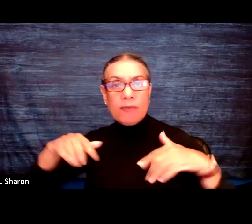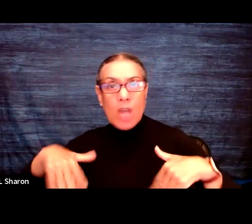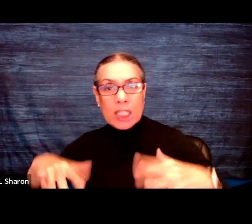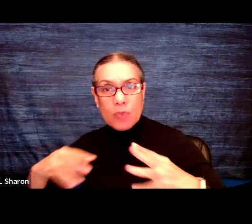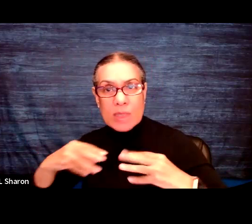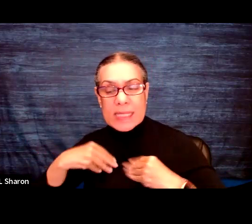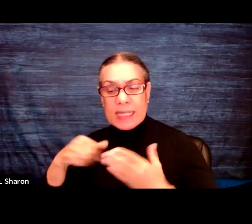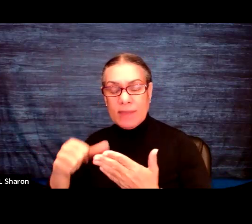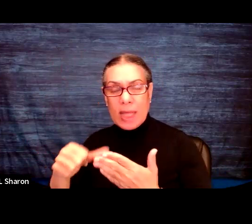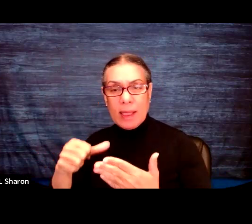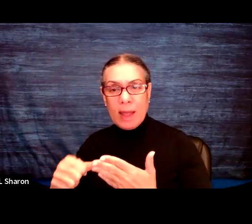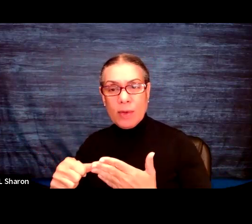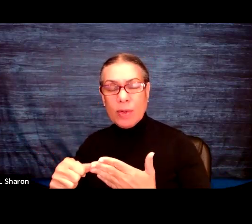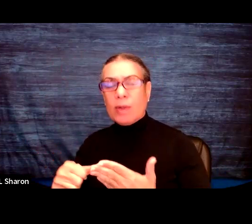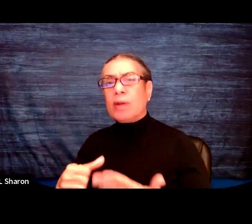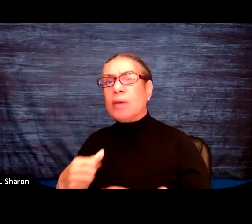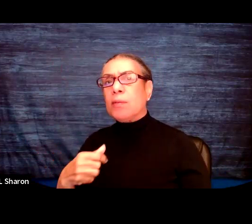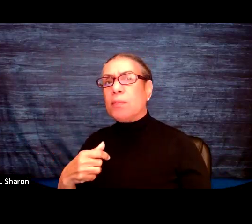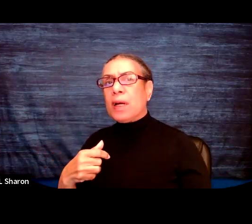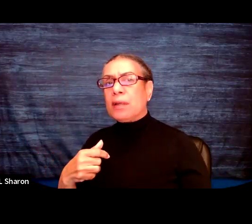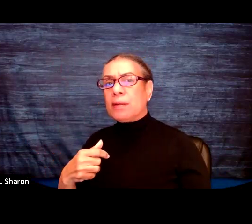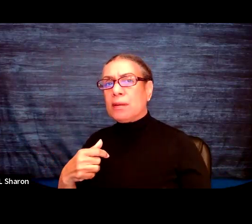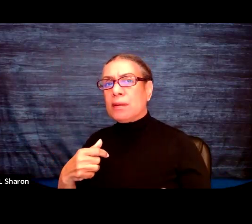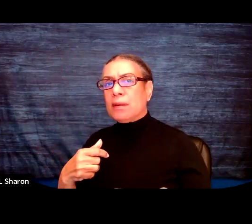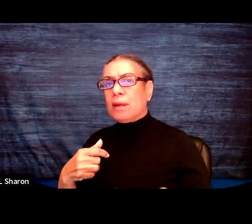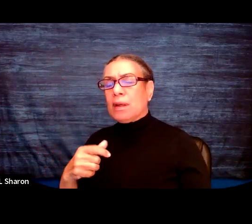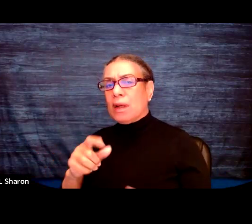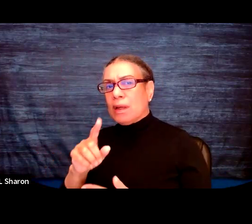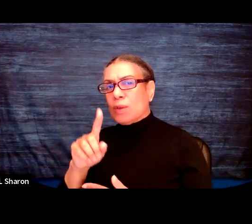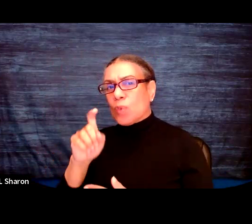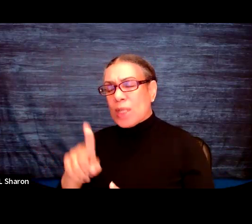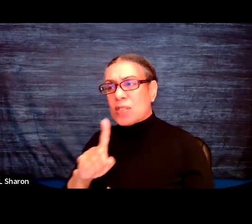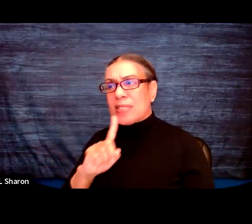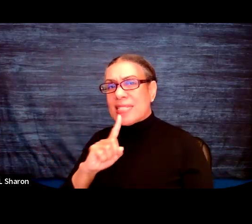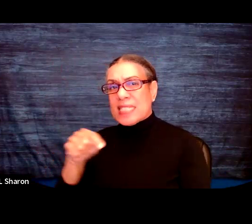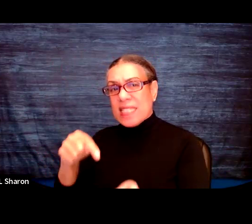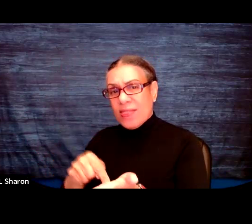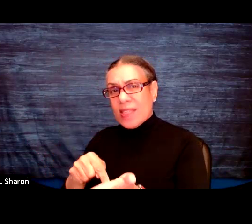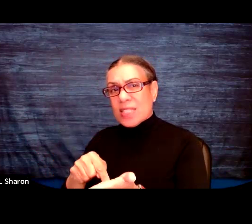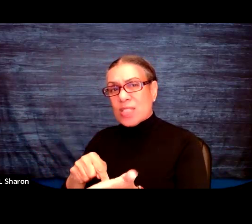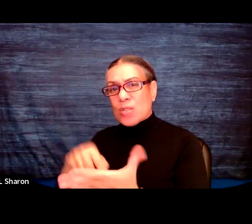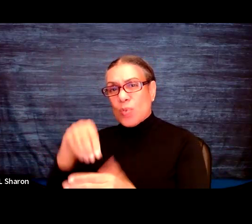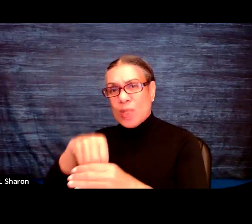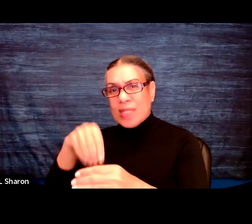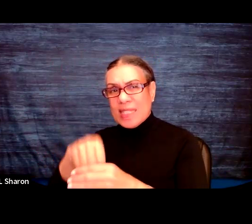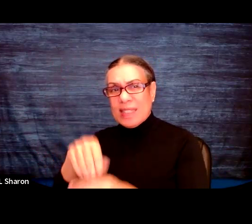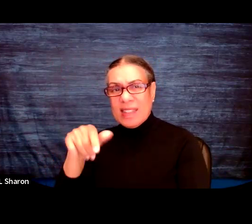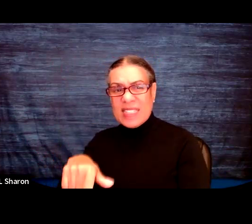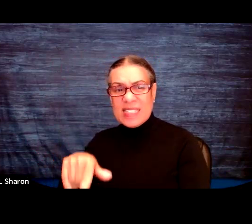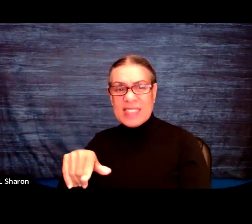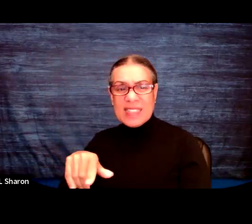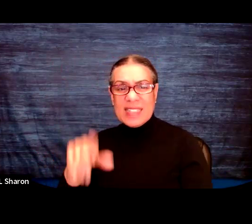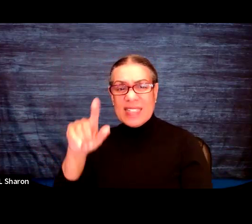received a letter. So I want to know if this is within this team that needs to do